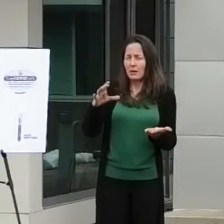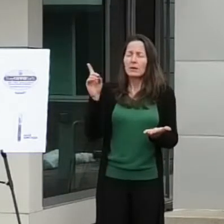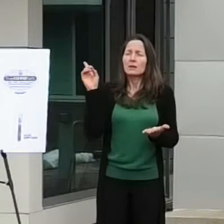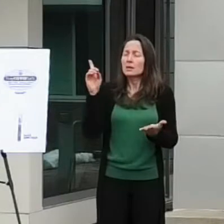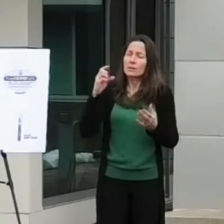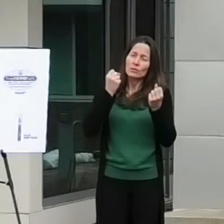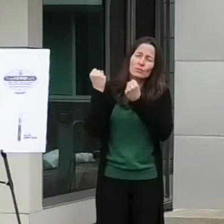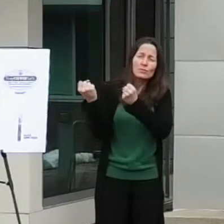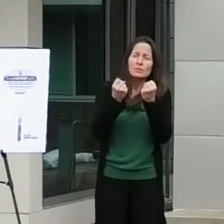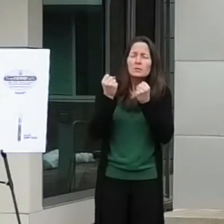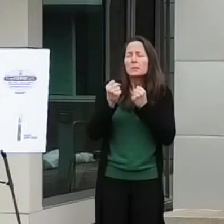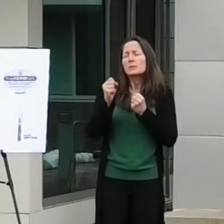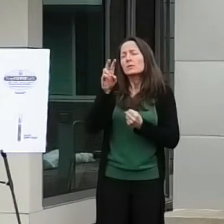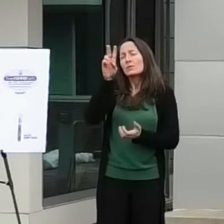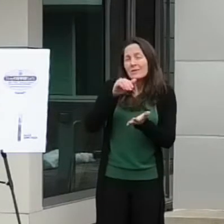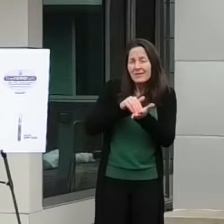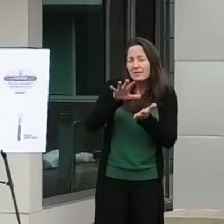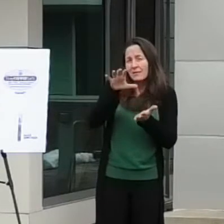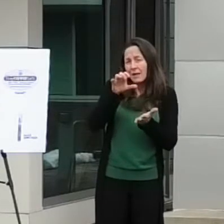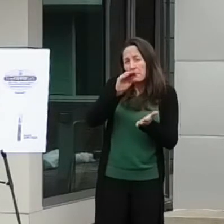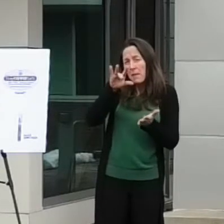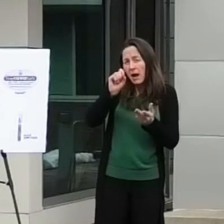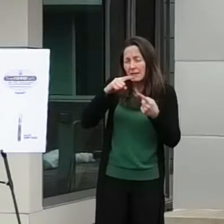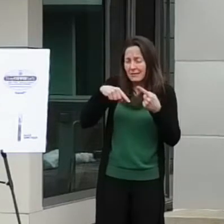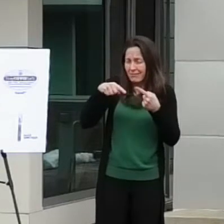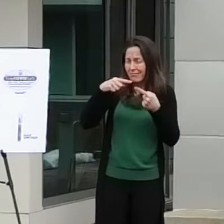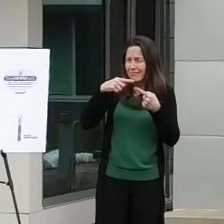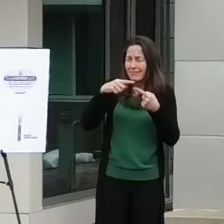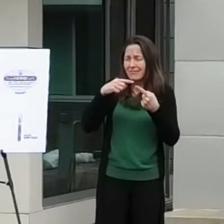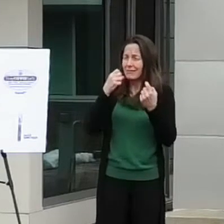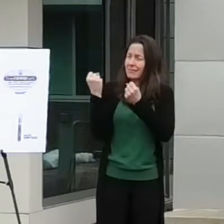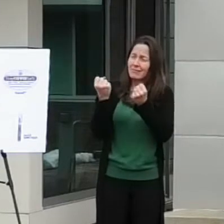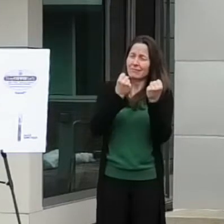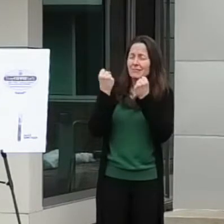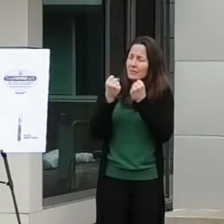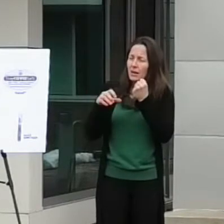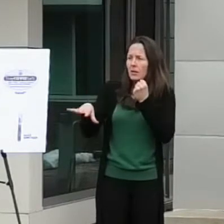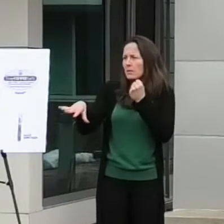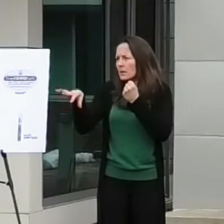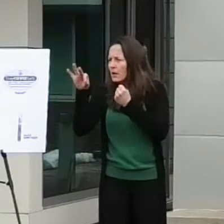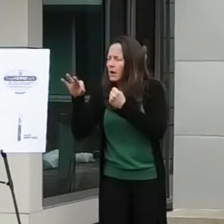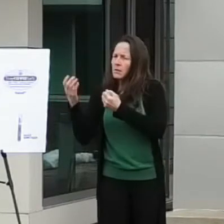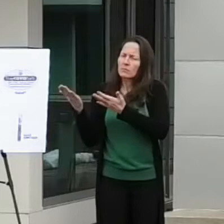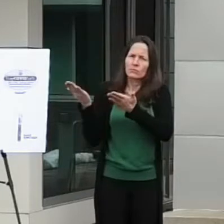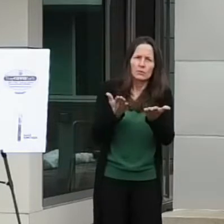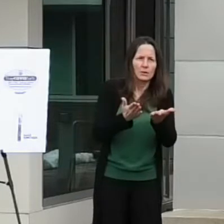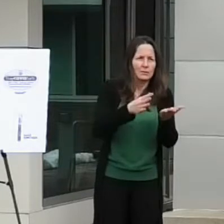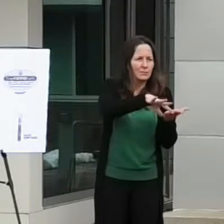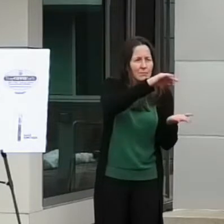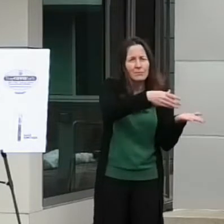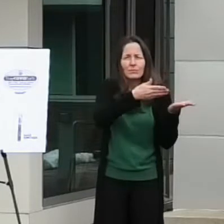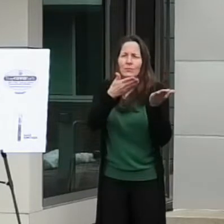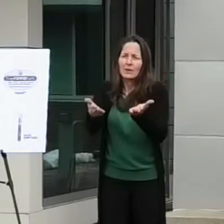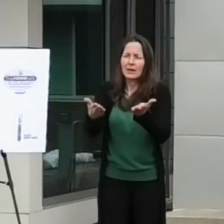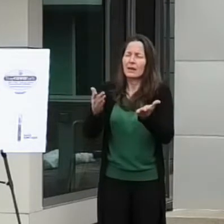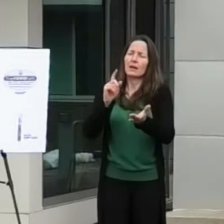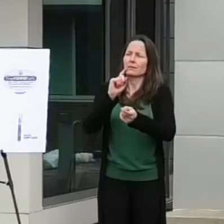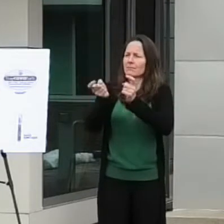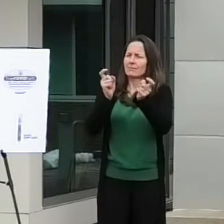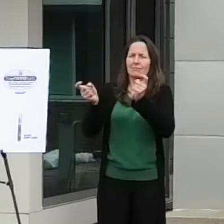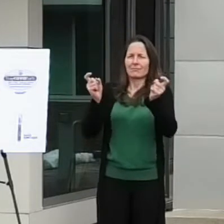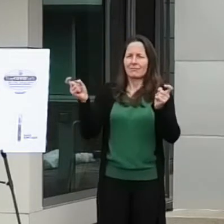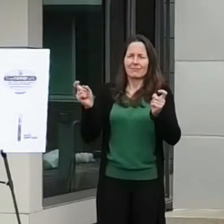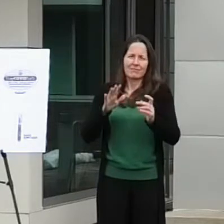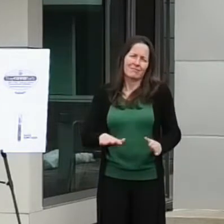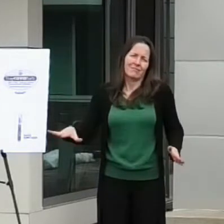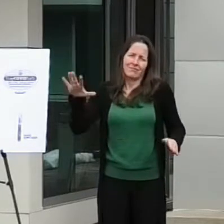in this county, taking supplies to the mask makers and then picking up the finished masks and then distributing them all